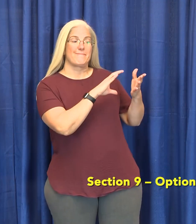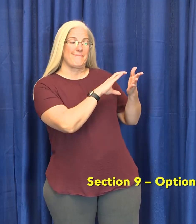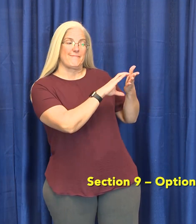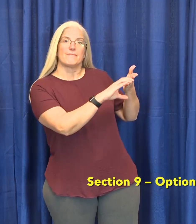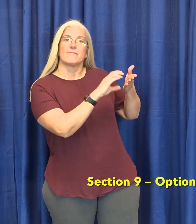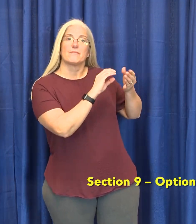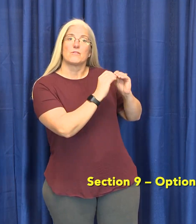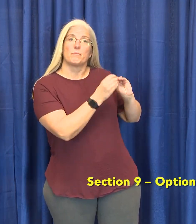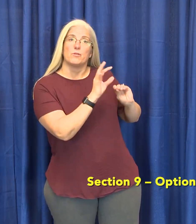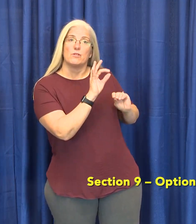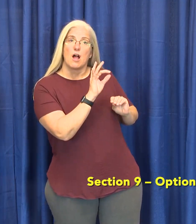Section 9.